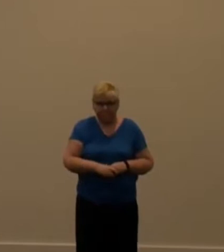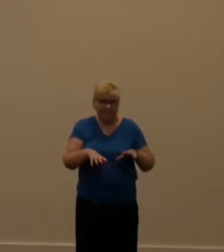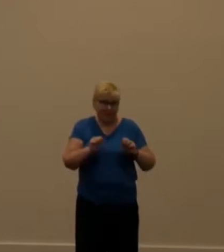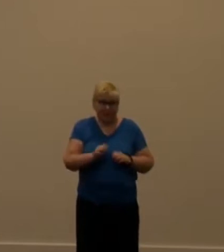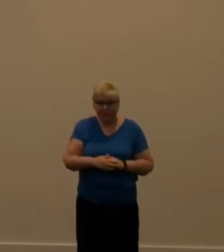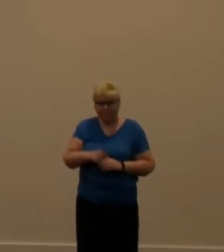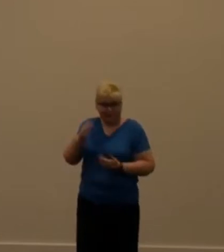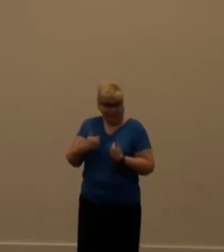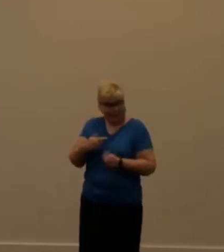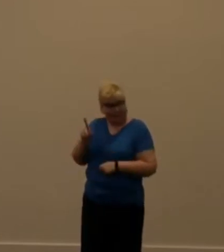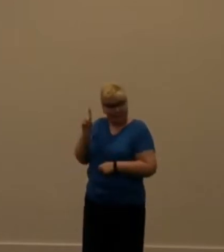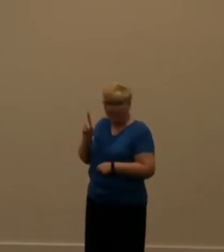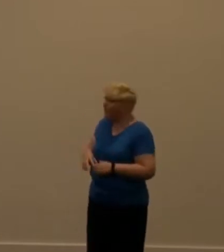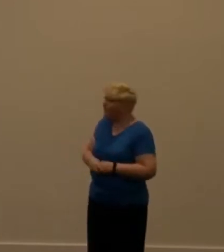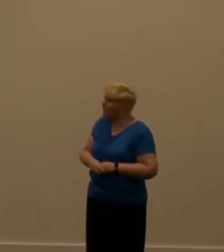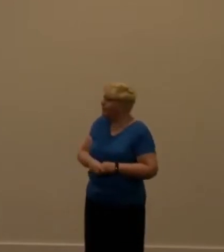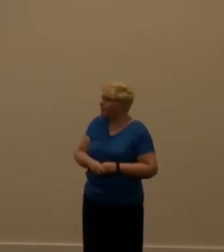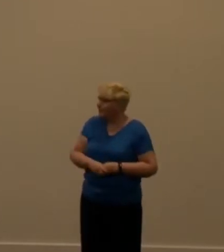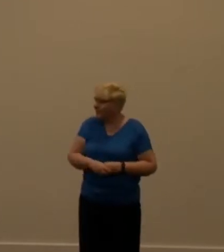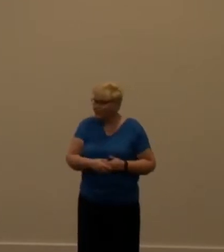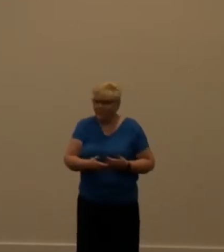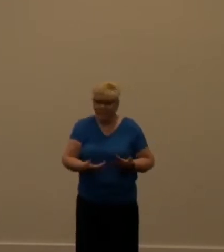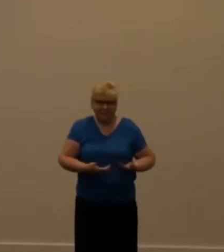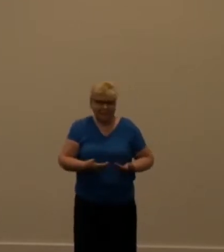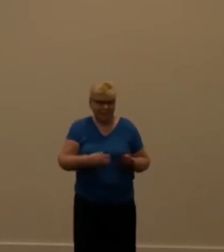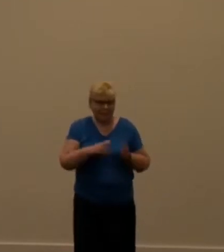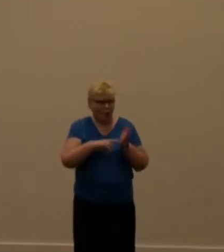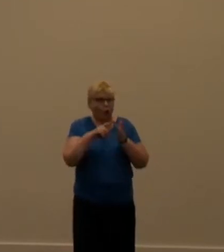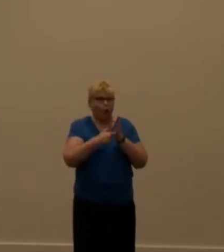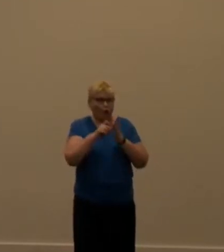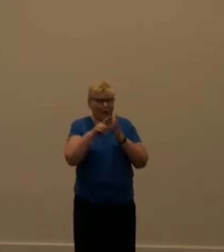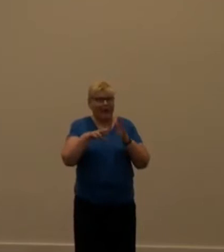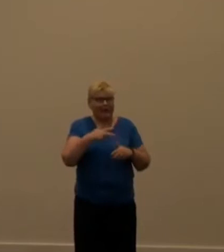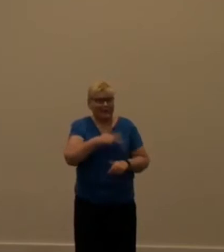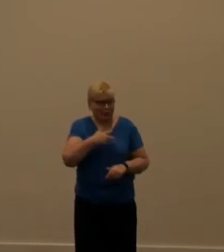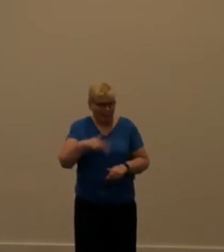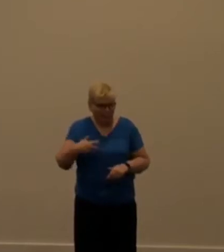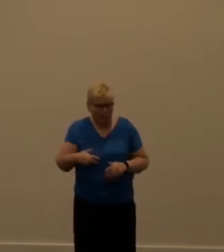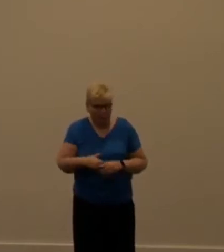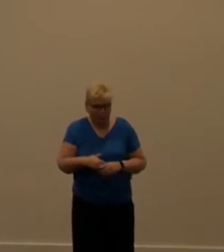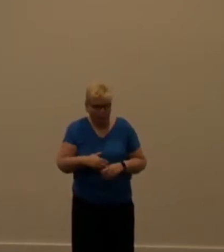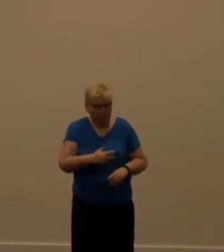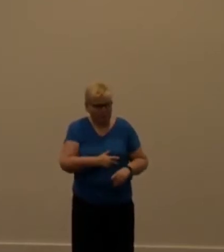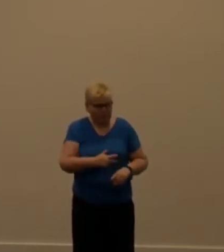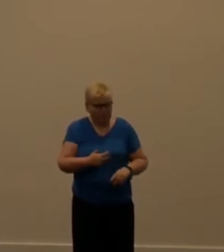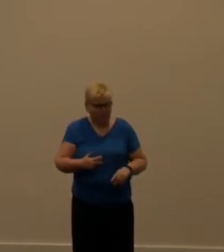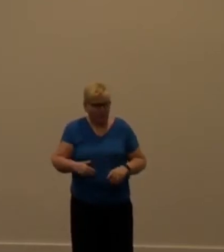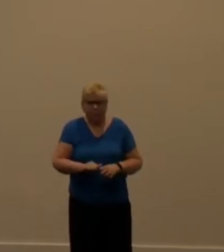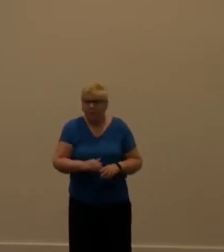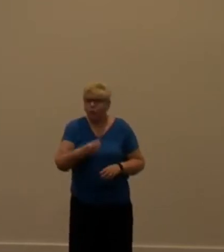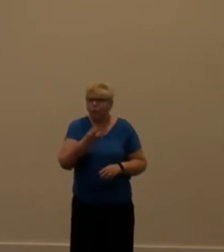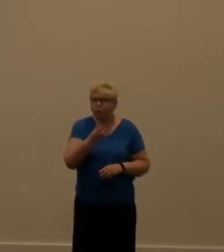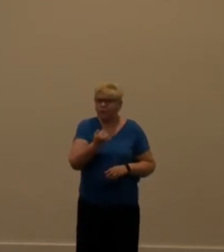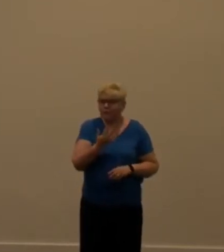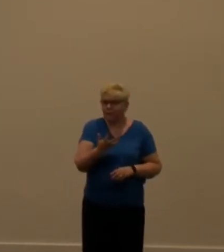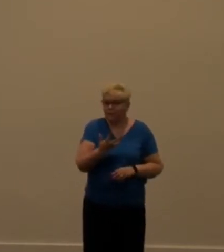is me. I'm a business architect at Alpha People Nordic in Denmark. I work with both Dynamics 365